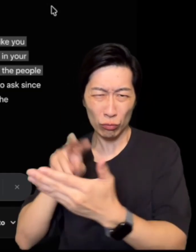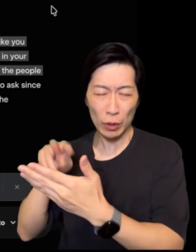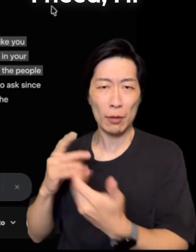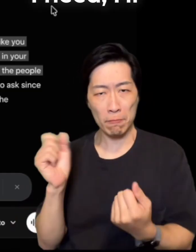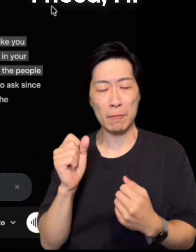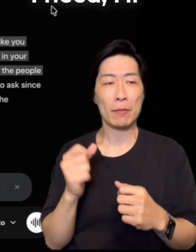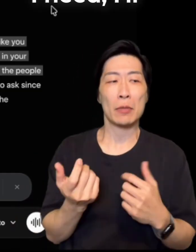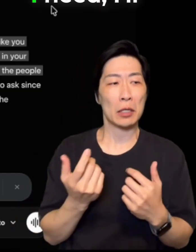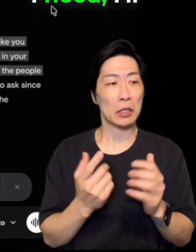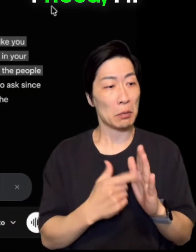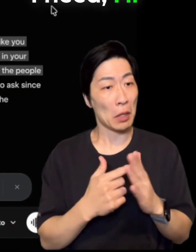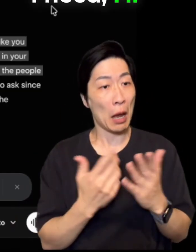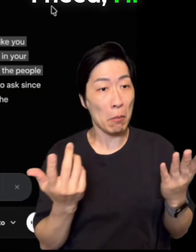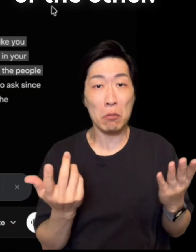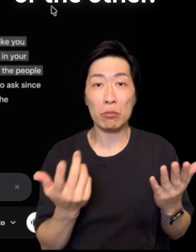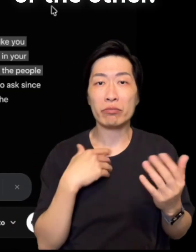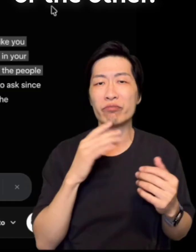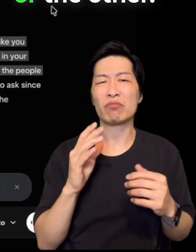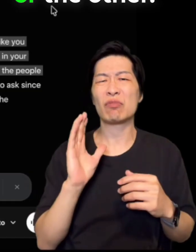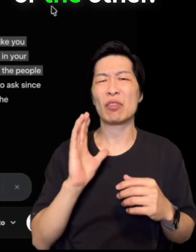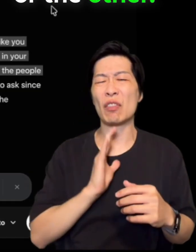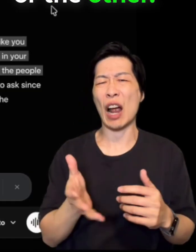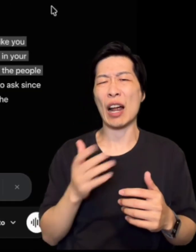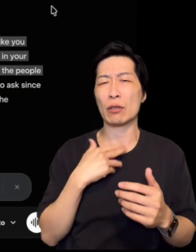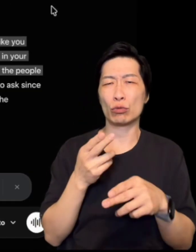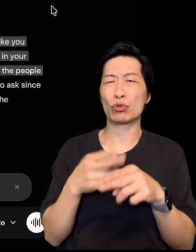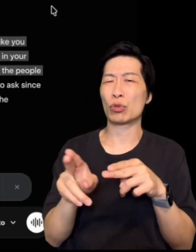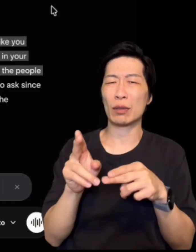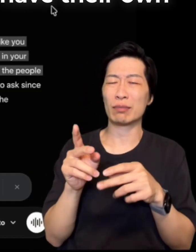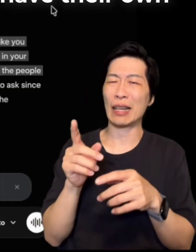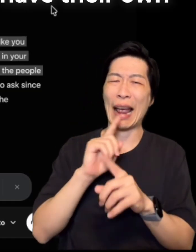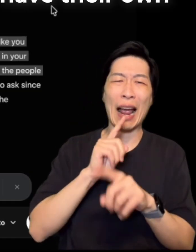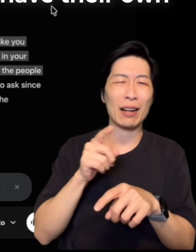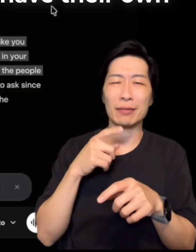simple answer that I need, I'll use one or the other.